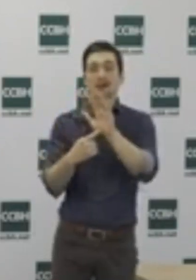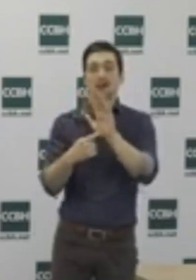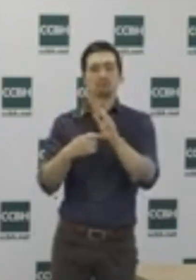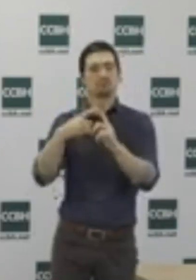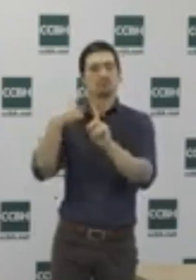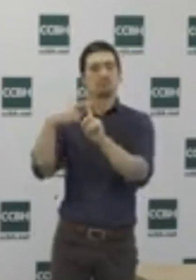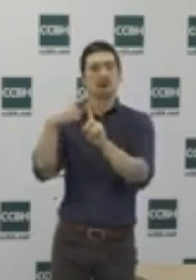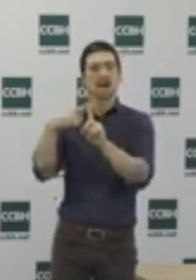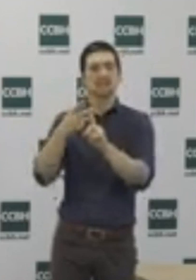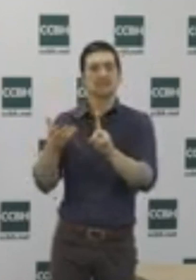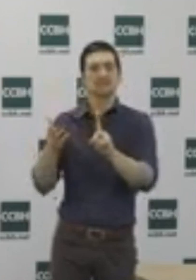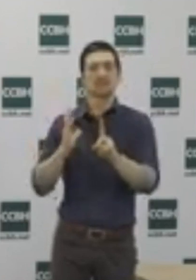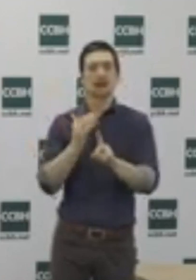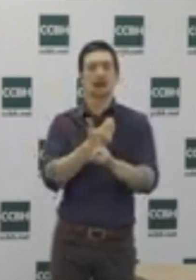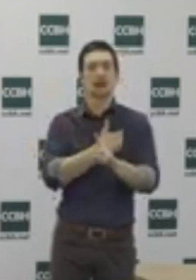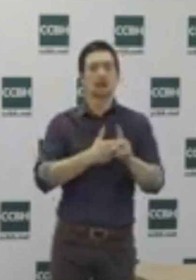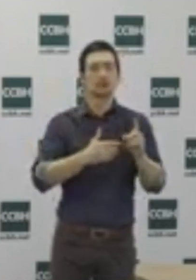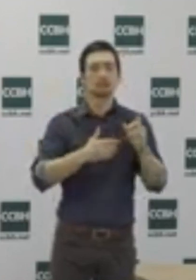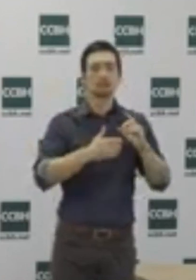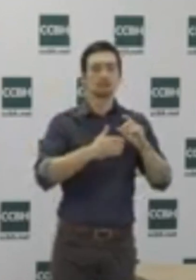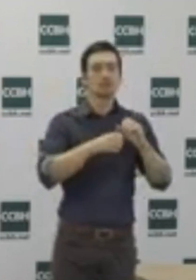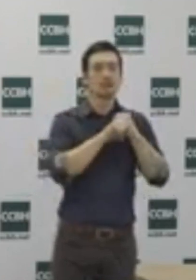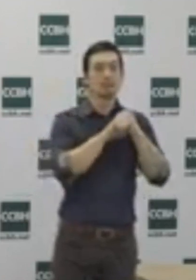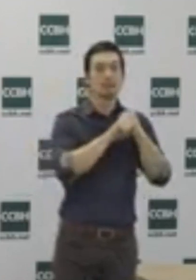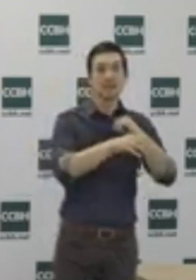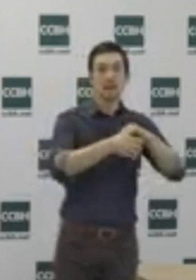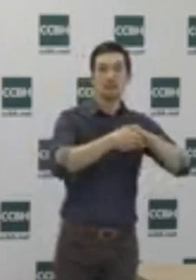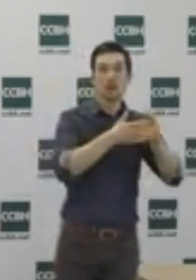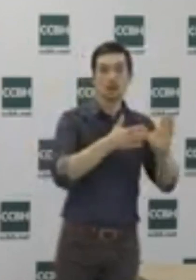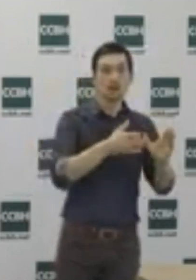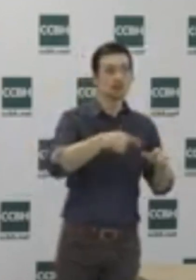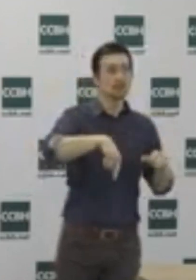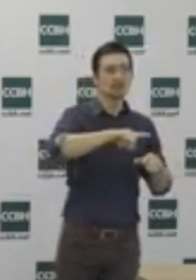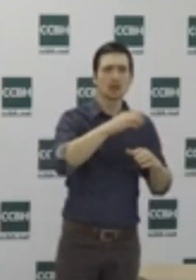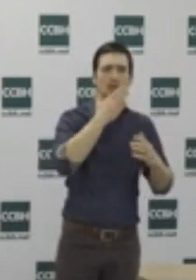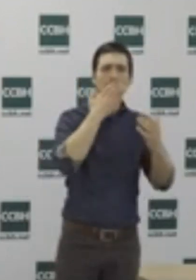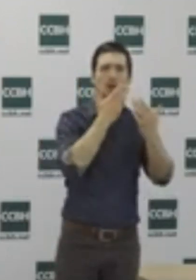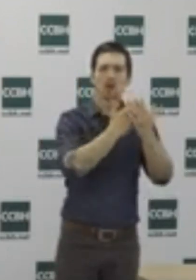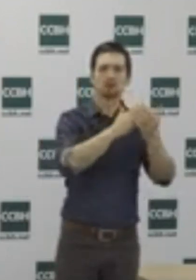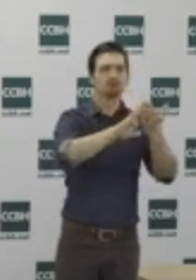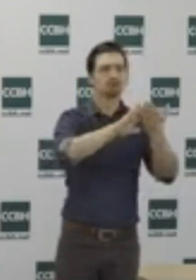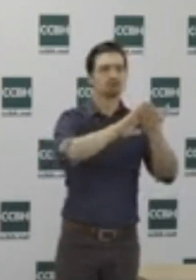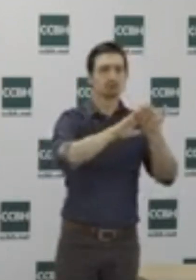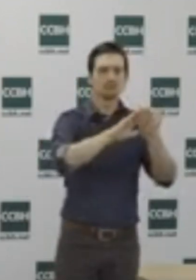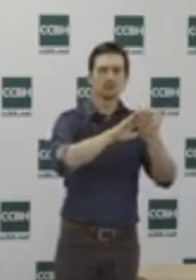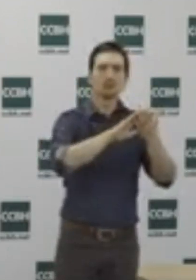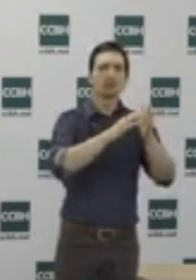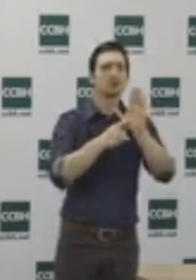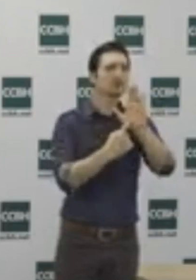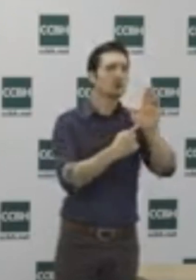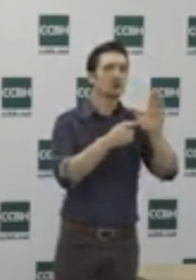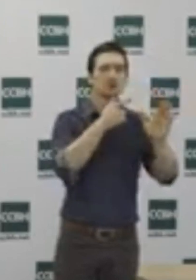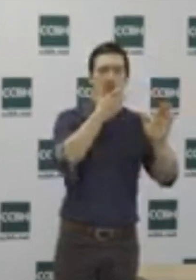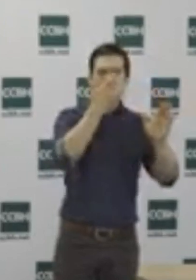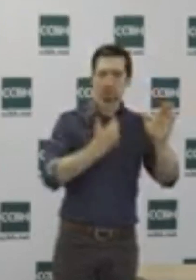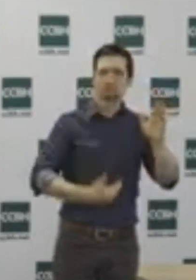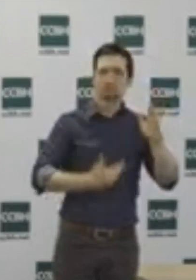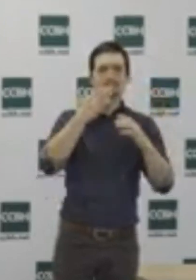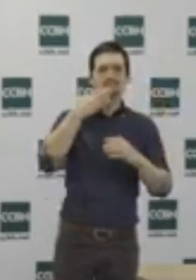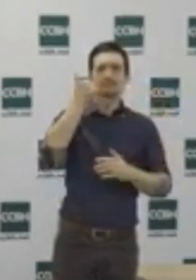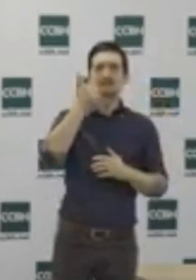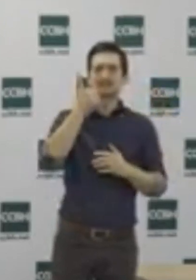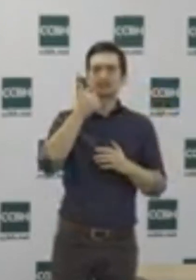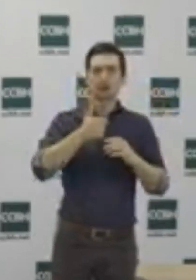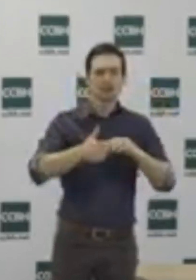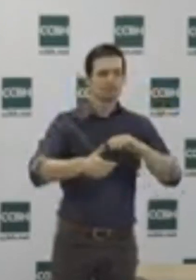a lot of our media partners have done that along the way, really highlighting the very best of who we are and coming together at a